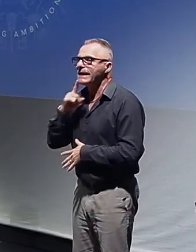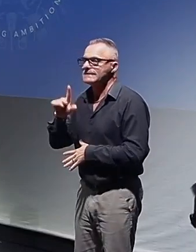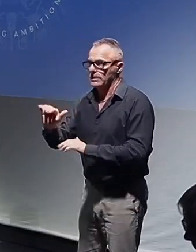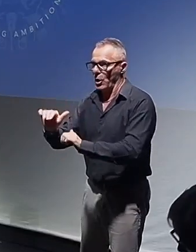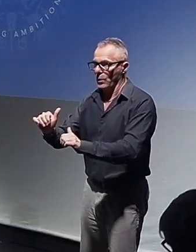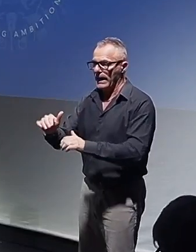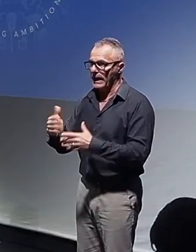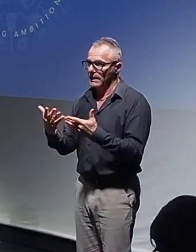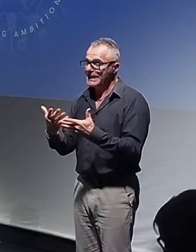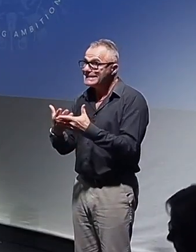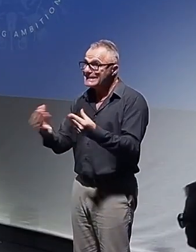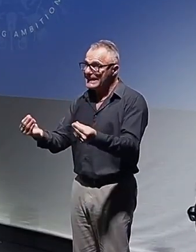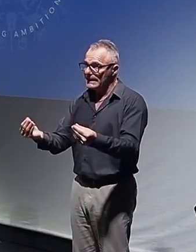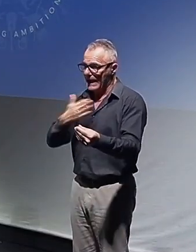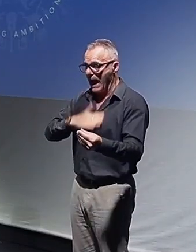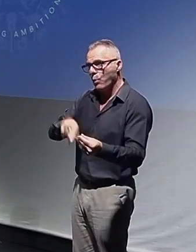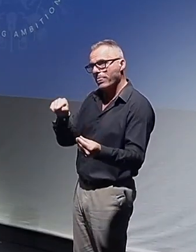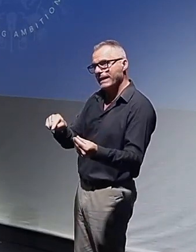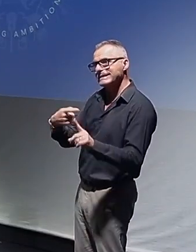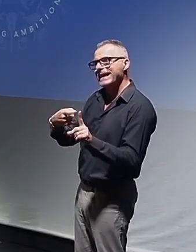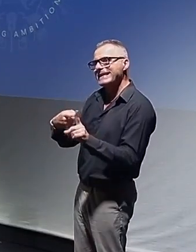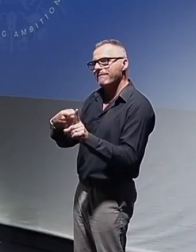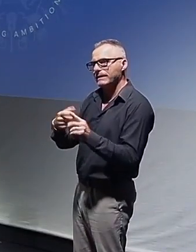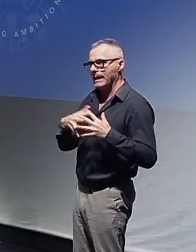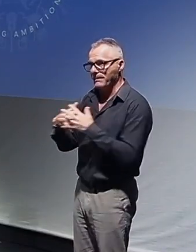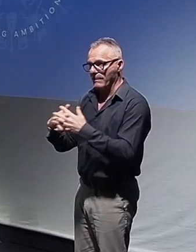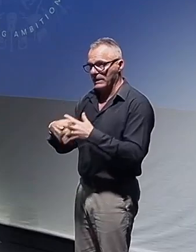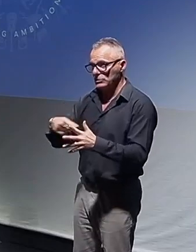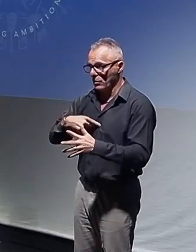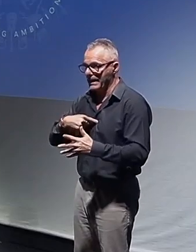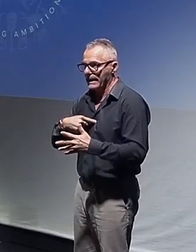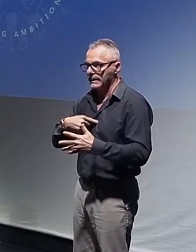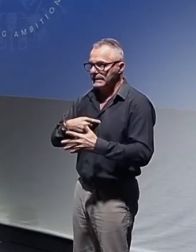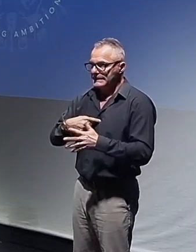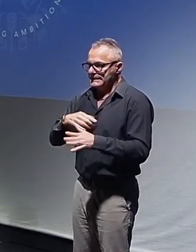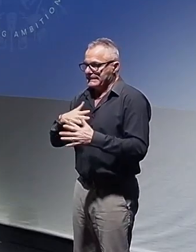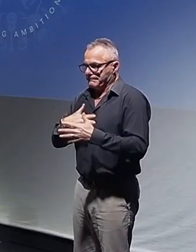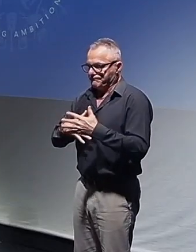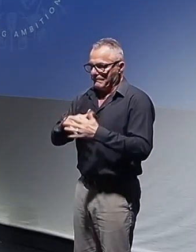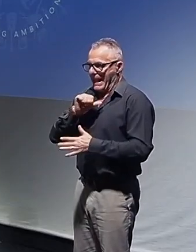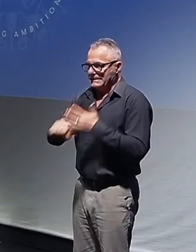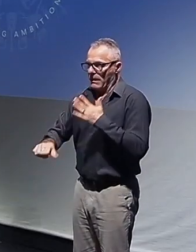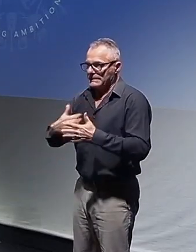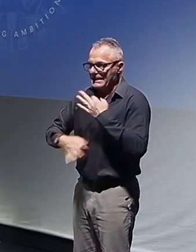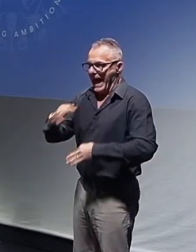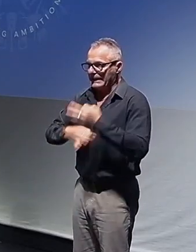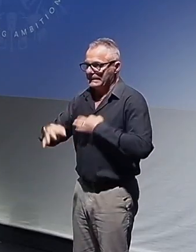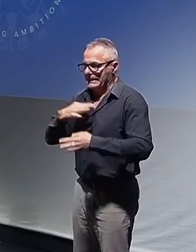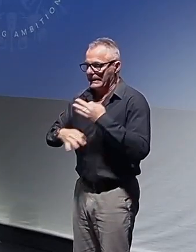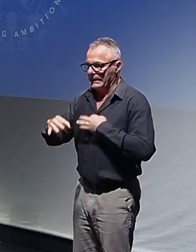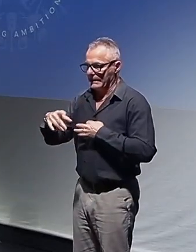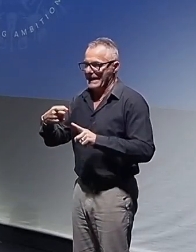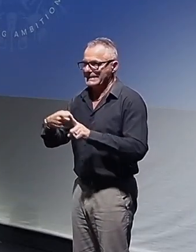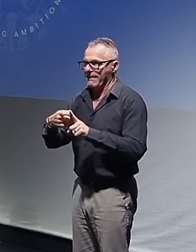this scene on tape, Kevin, American? I went, all right. So I started doing it. And I went to Spotlight, which is the studios in Leicester Square where actors can go